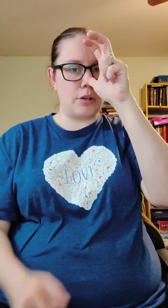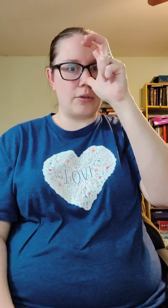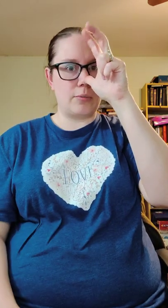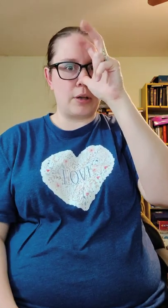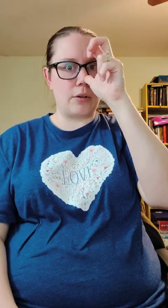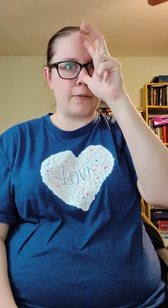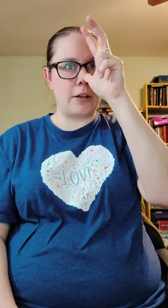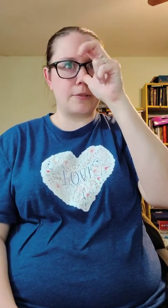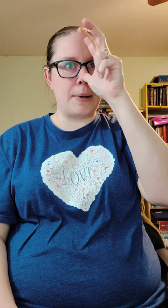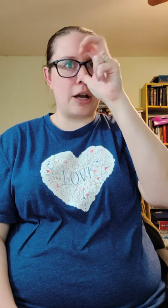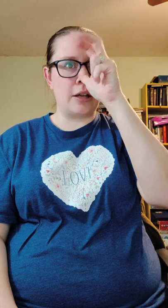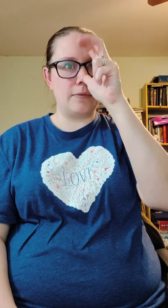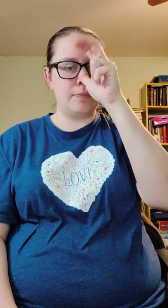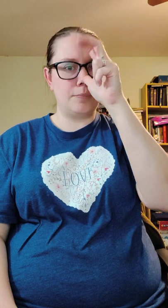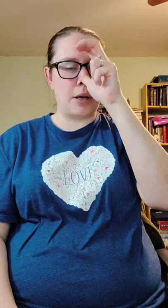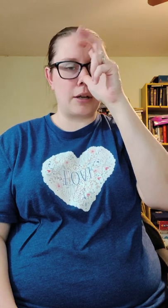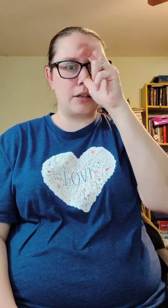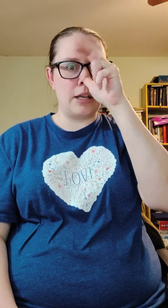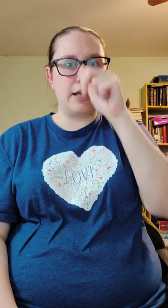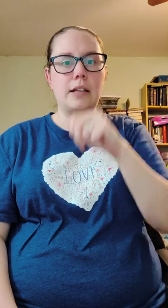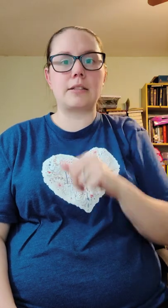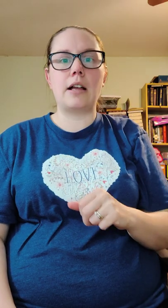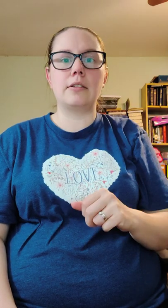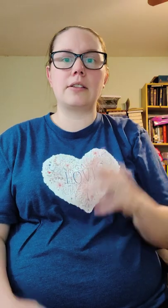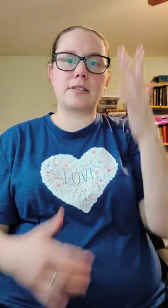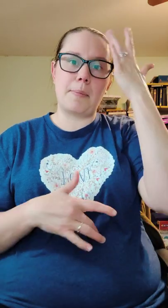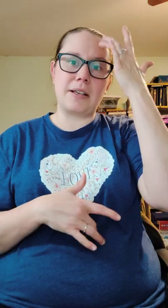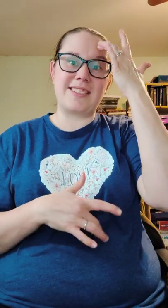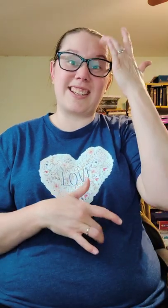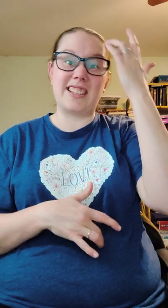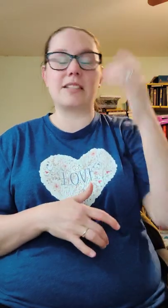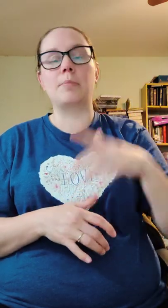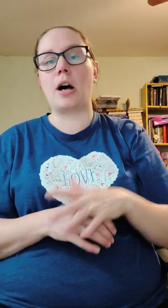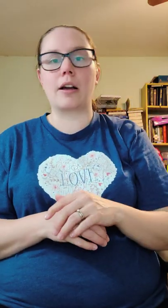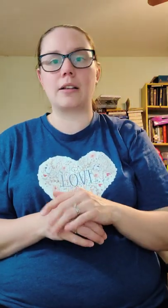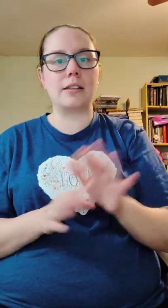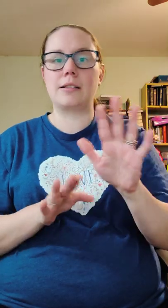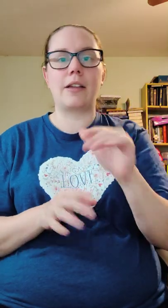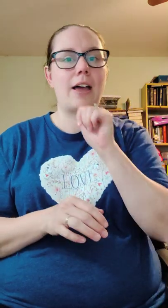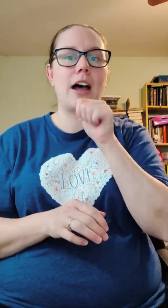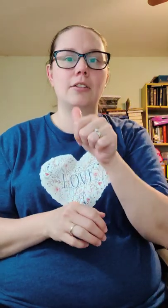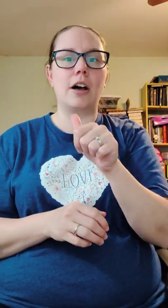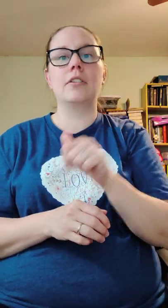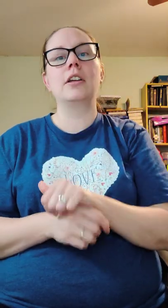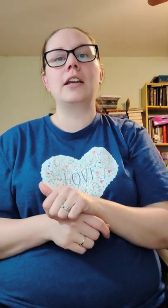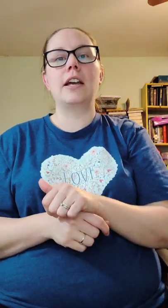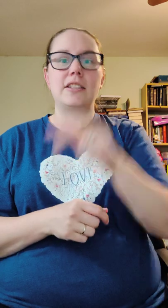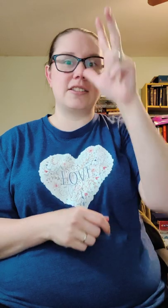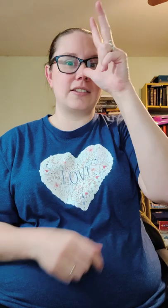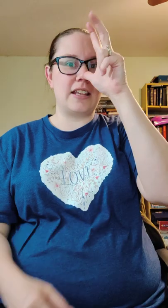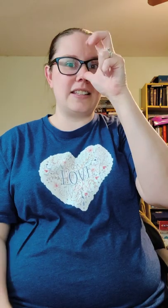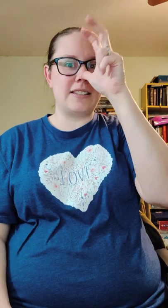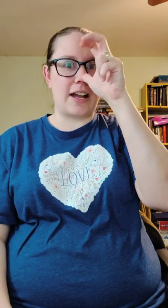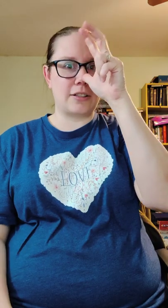your nose and wiggle your fingers. Bug. Bug. And that's not the stomach sickness bug. It's not that, no. It's insect